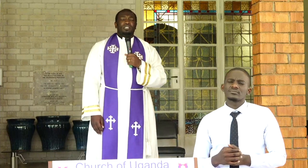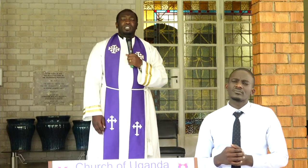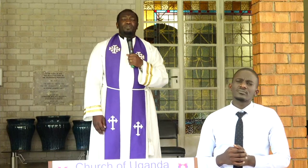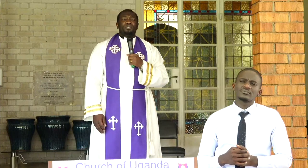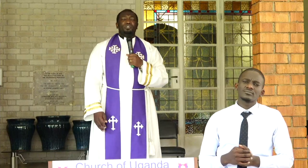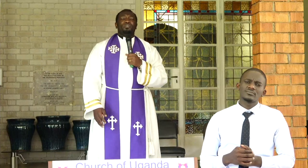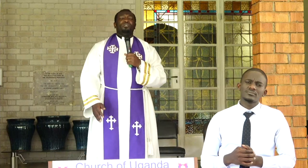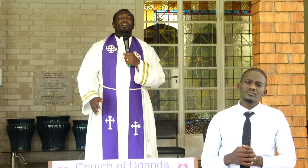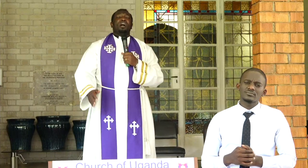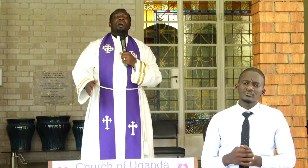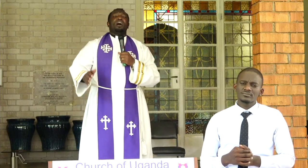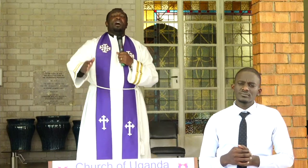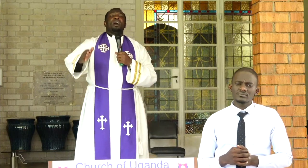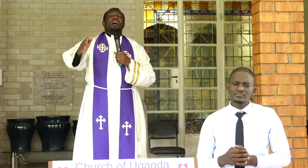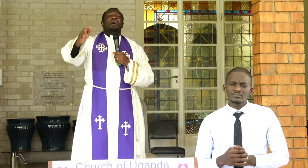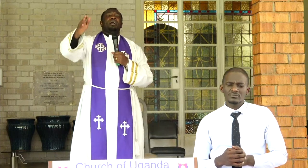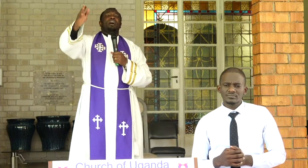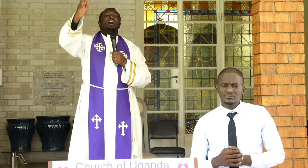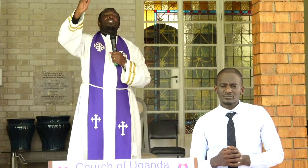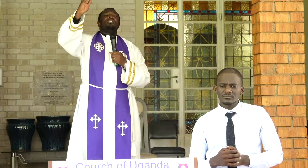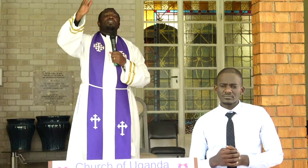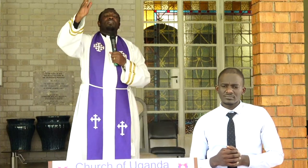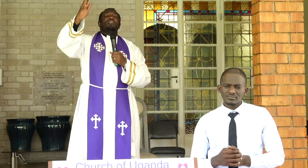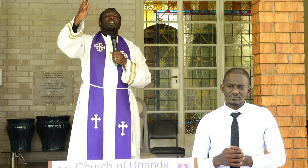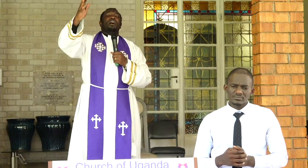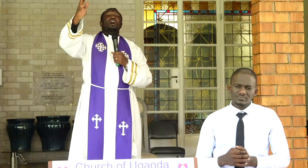We lift you higher,